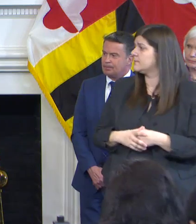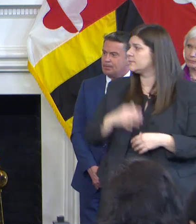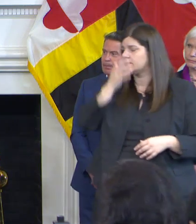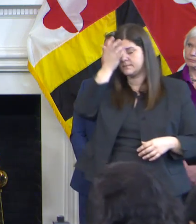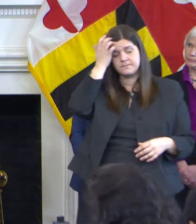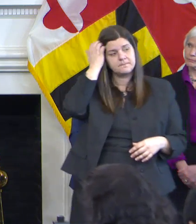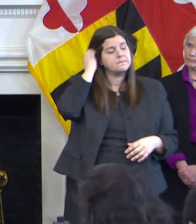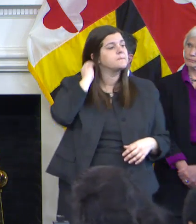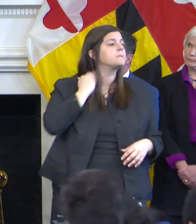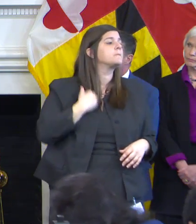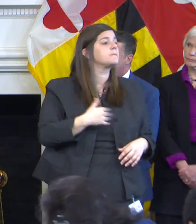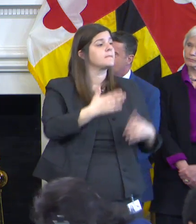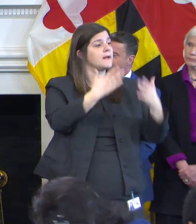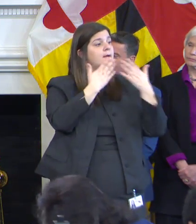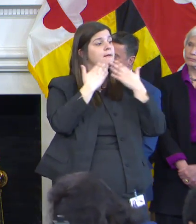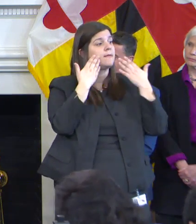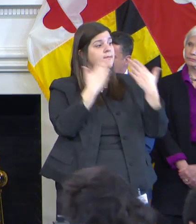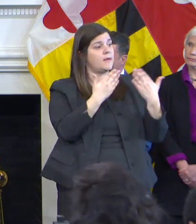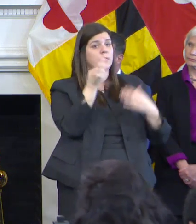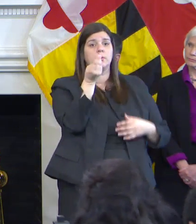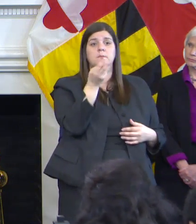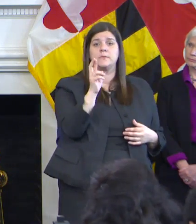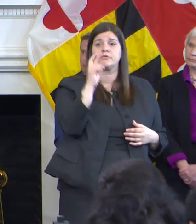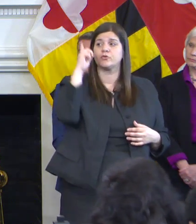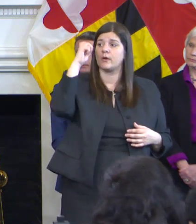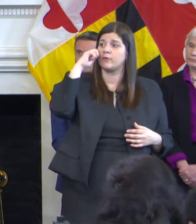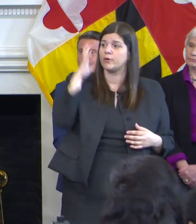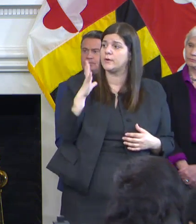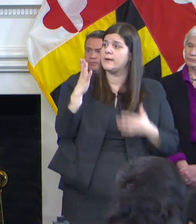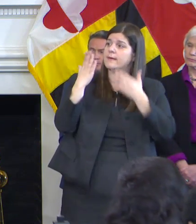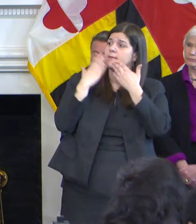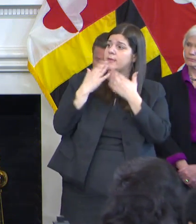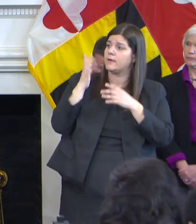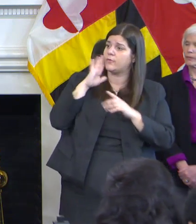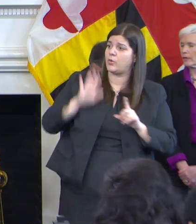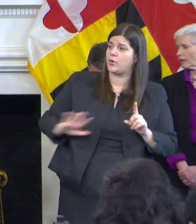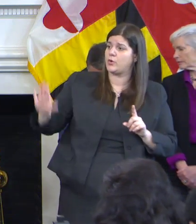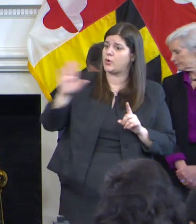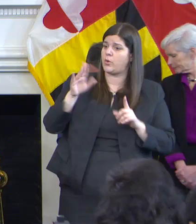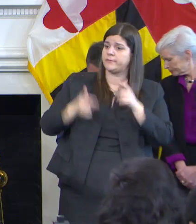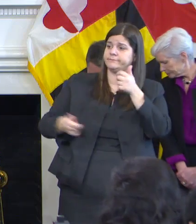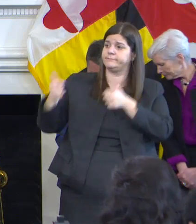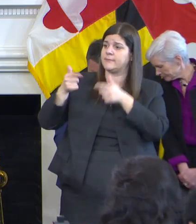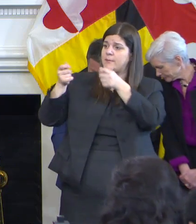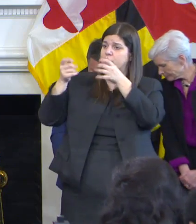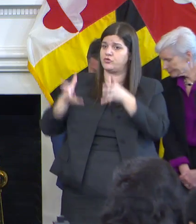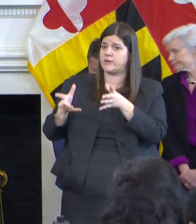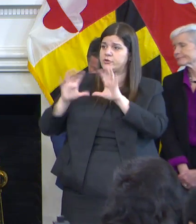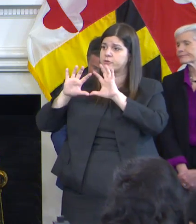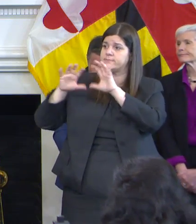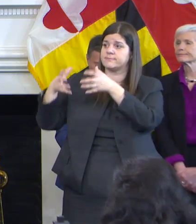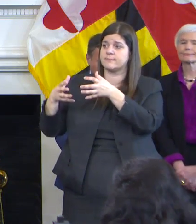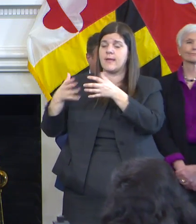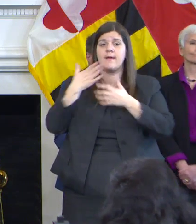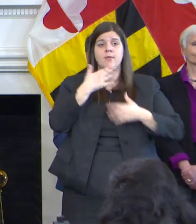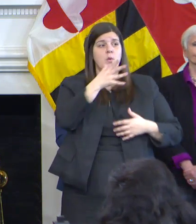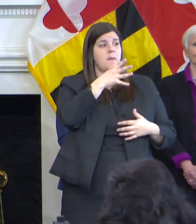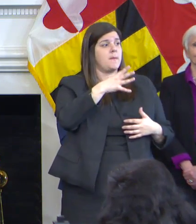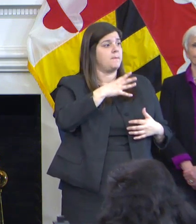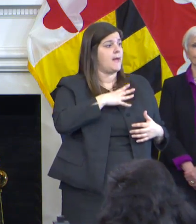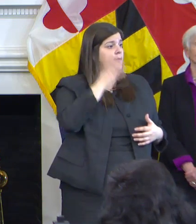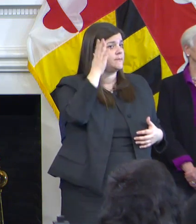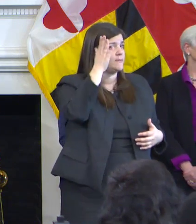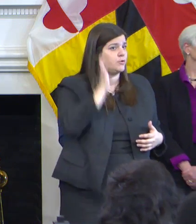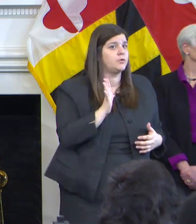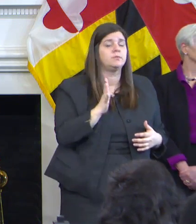Thank you, Mr. Governor. Thank you to your administration. Thank you, Madam Speaker. I think the pace at which we